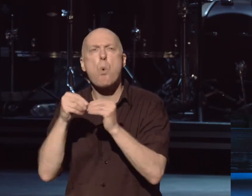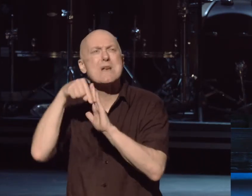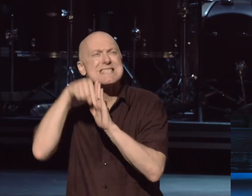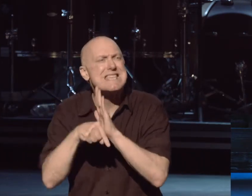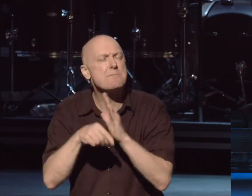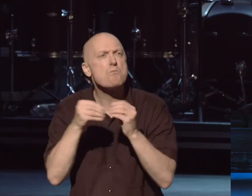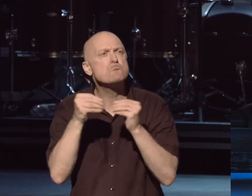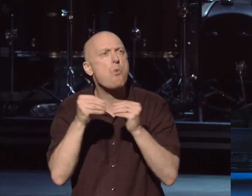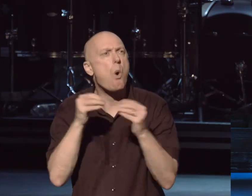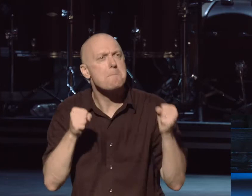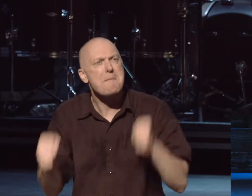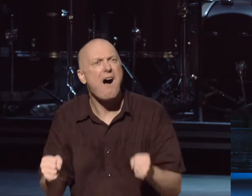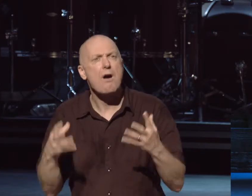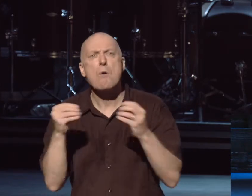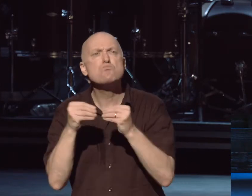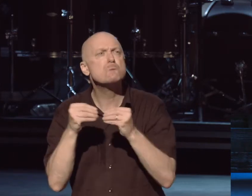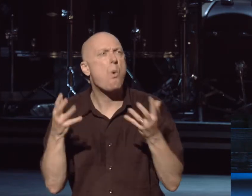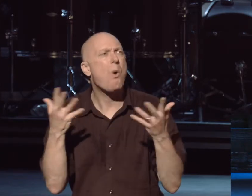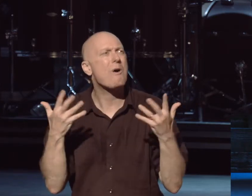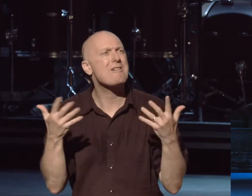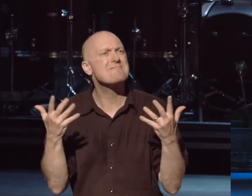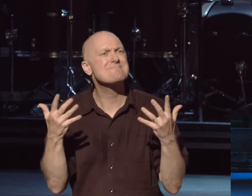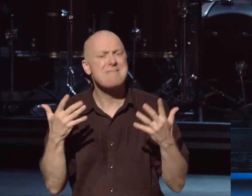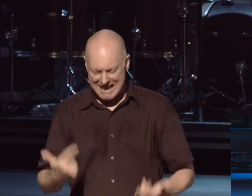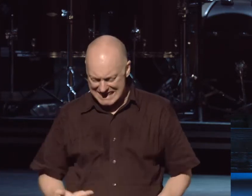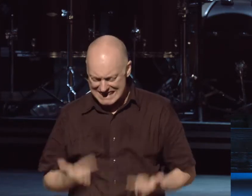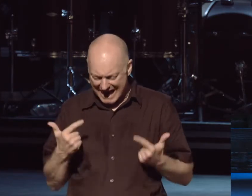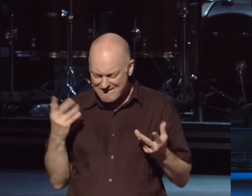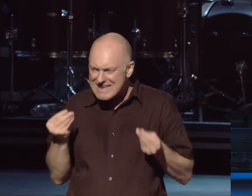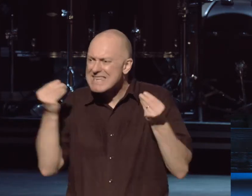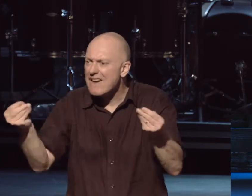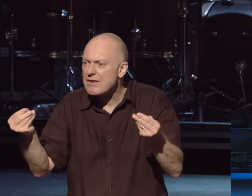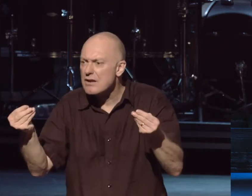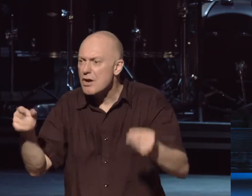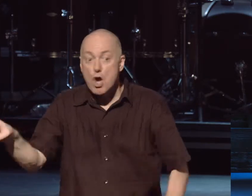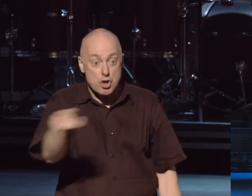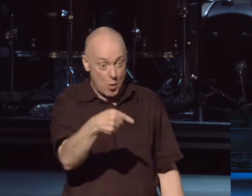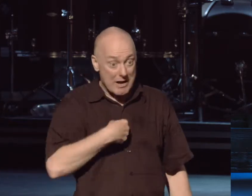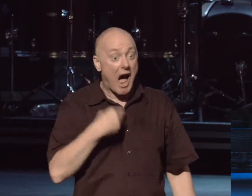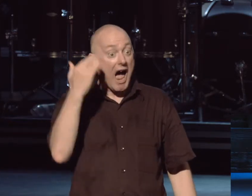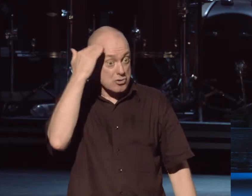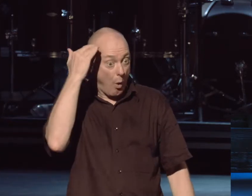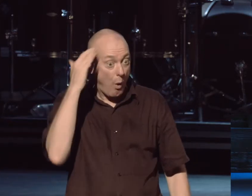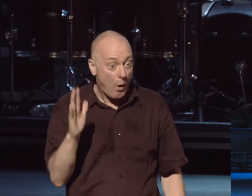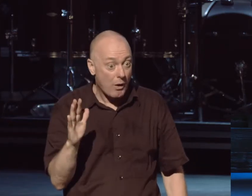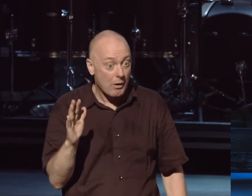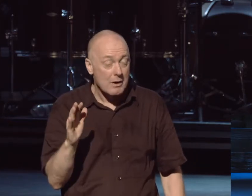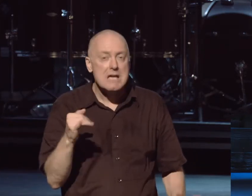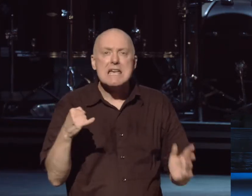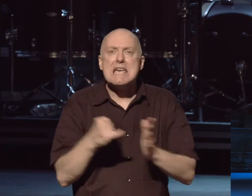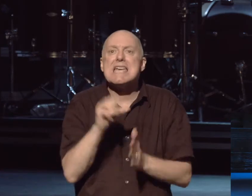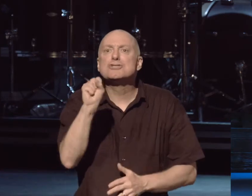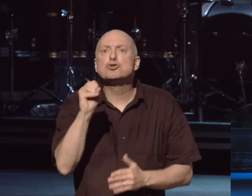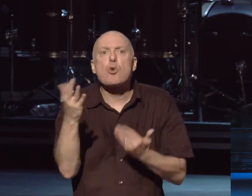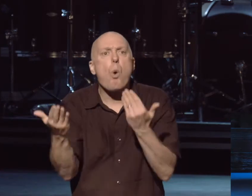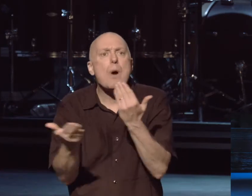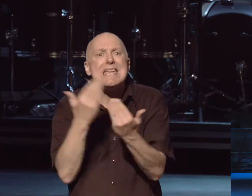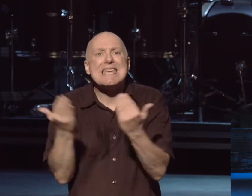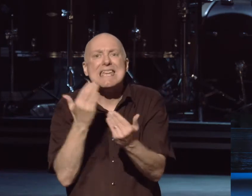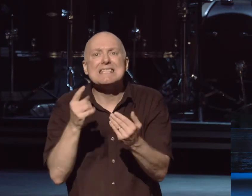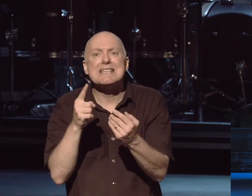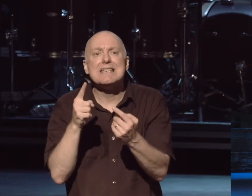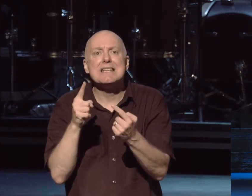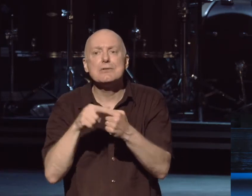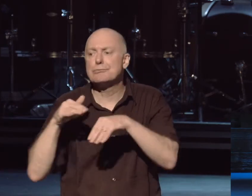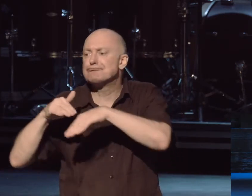much deeper, so much more powerful, so much life-giving. You and I both know this too. It's so easy